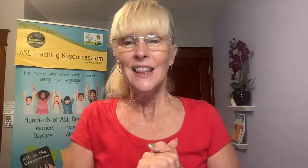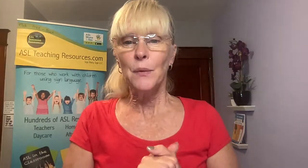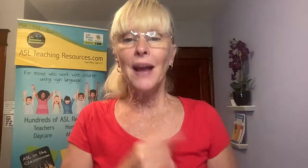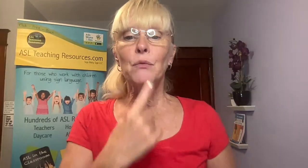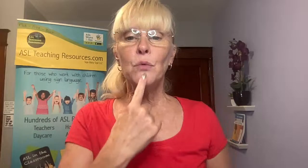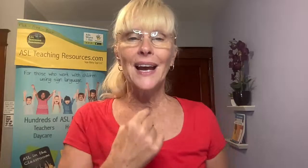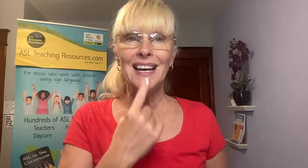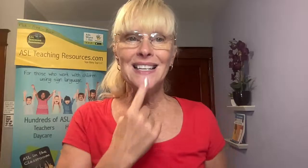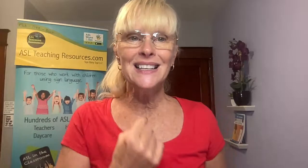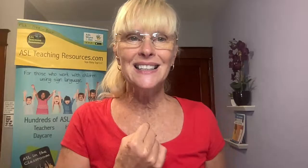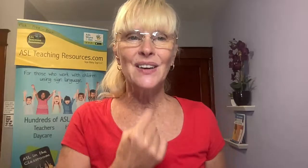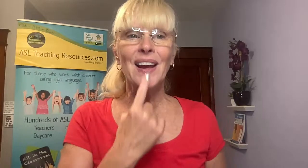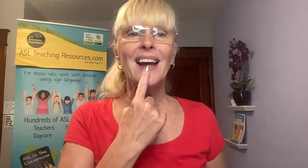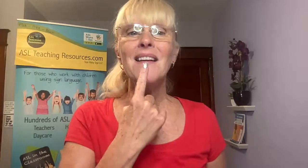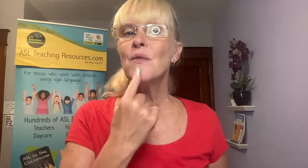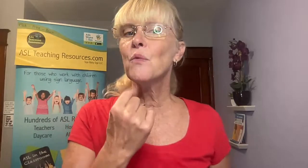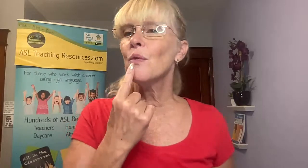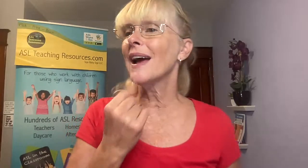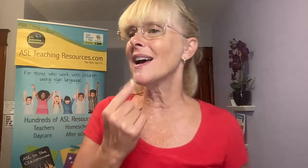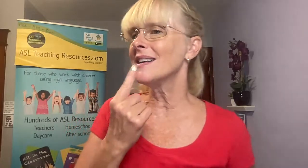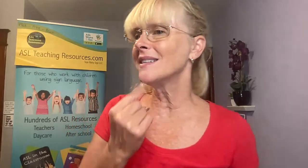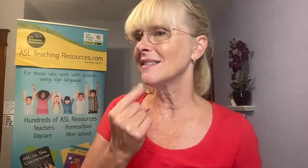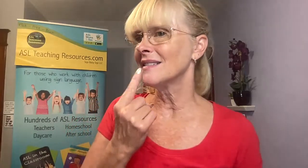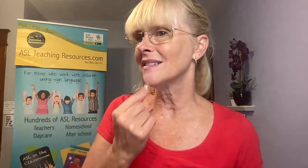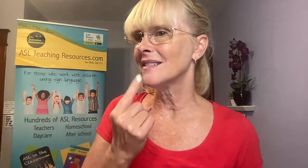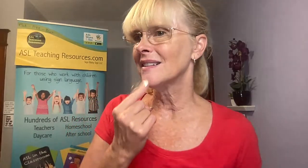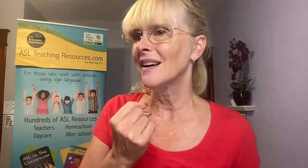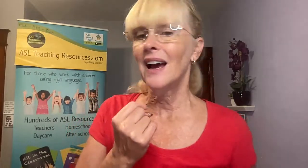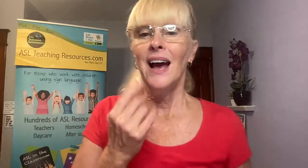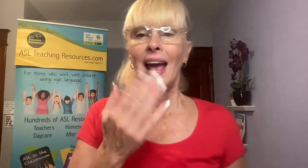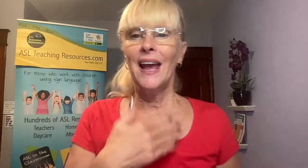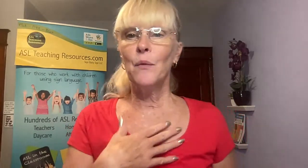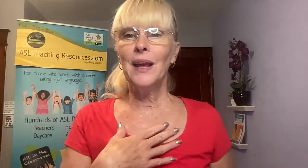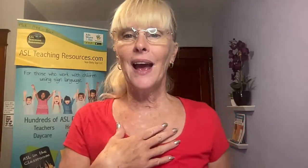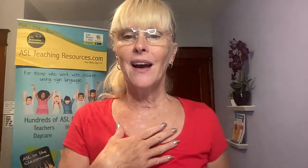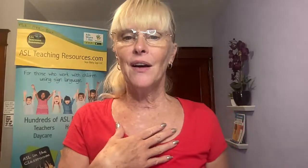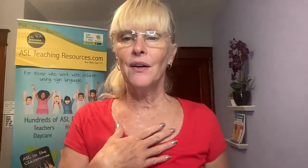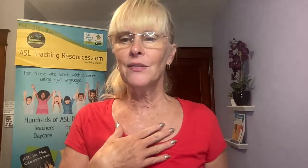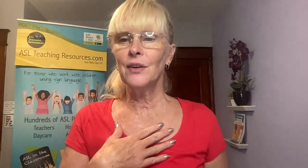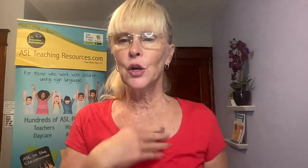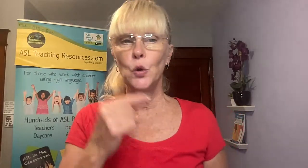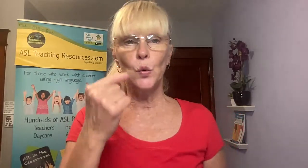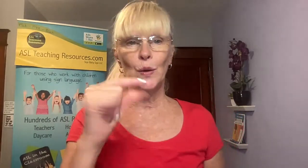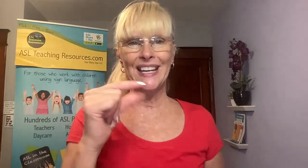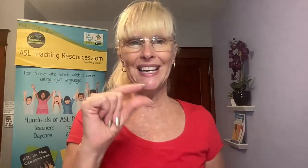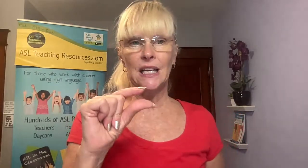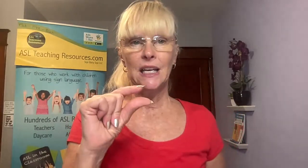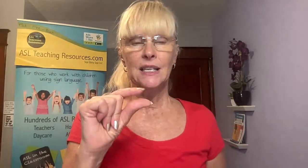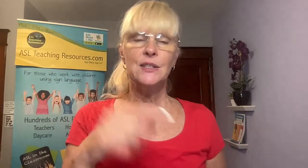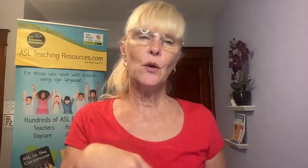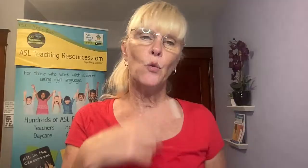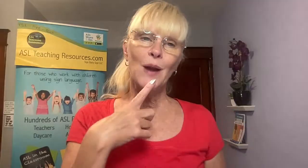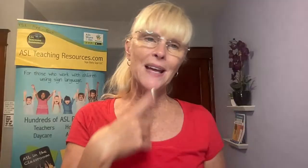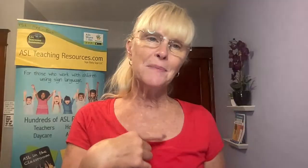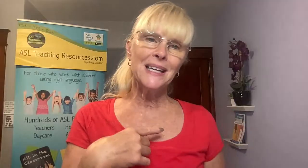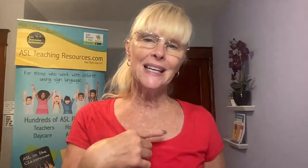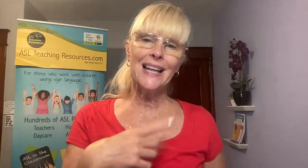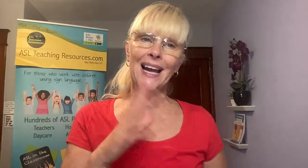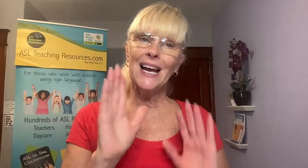we have red. Okay. Red. And we have green. So red meaning like,